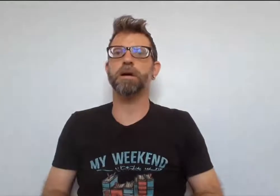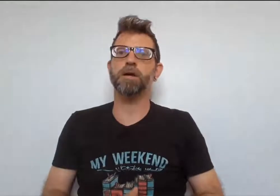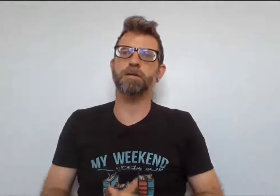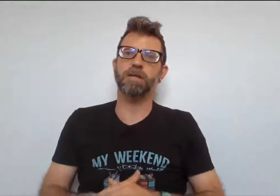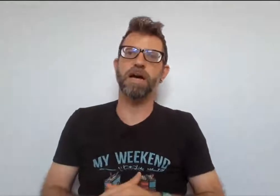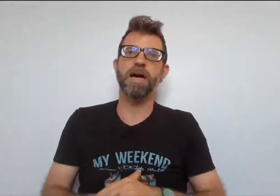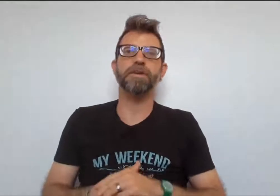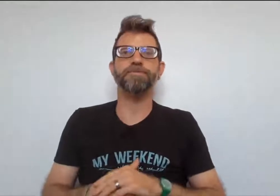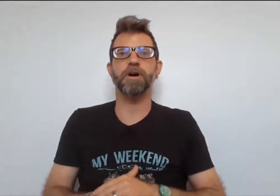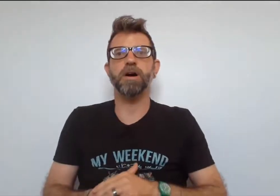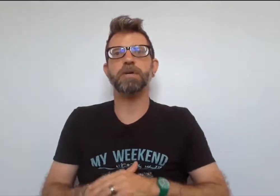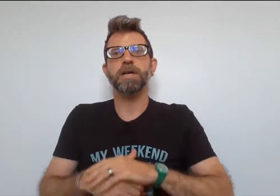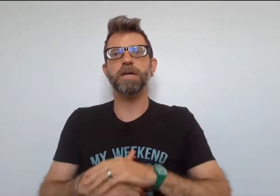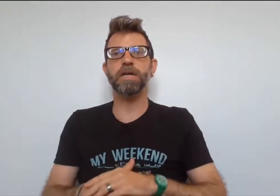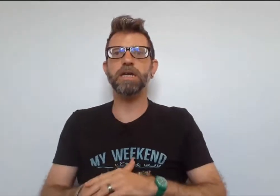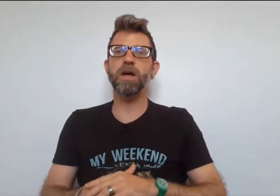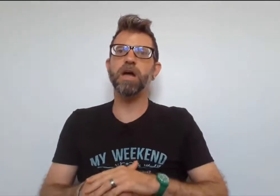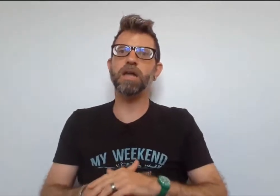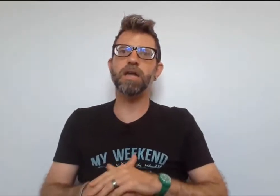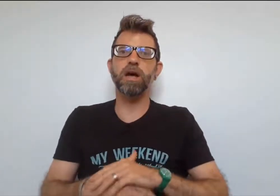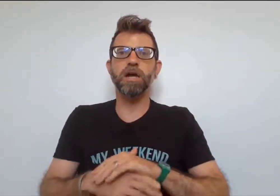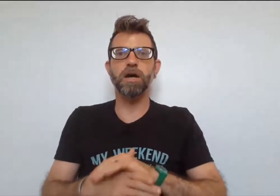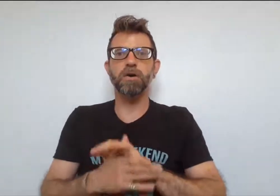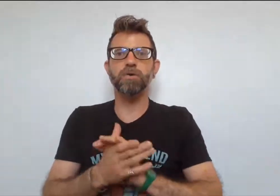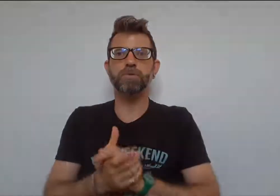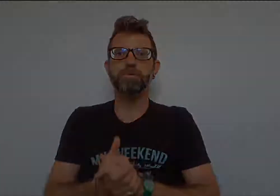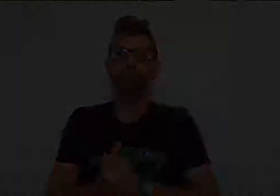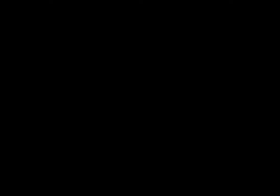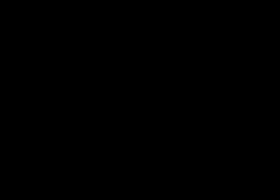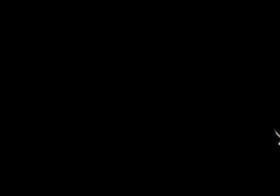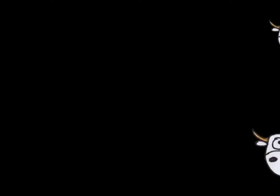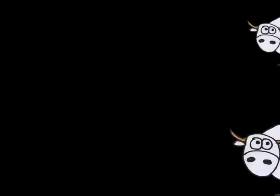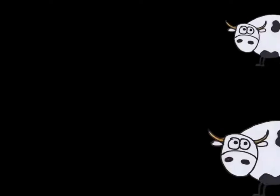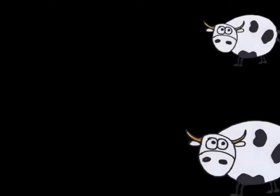MacDonald had a farm, E-I-E-I-O.